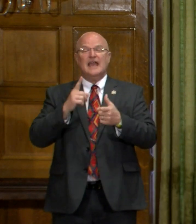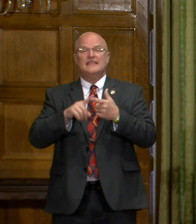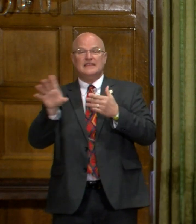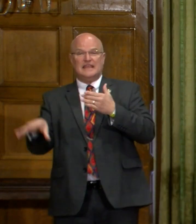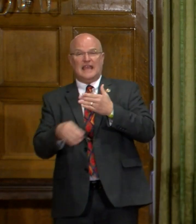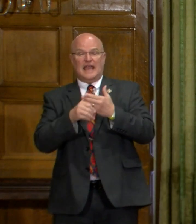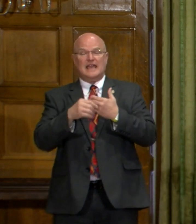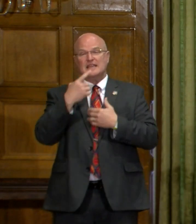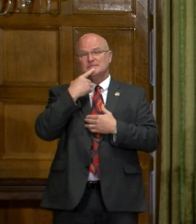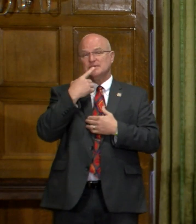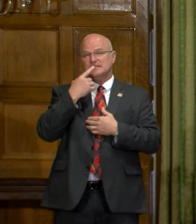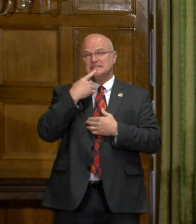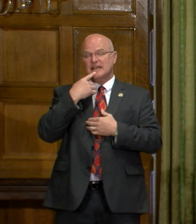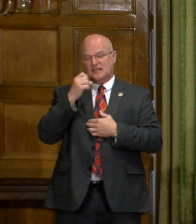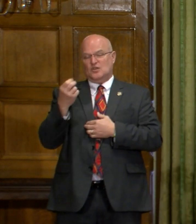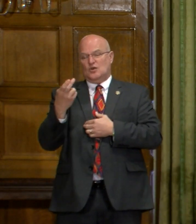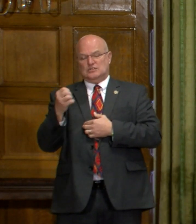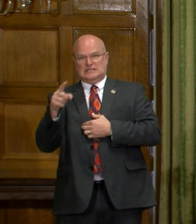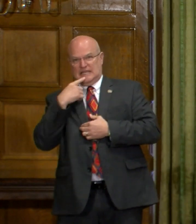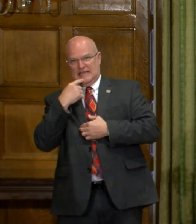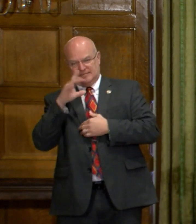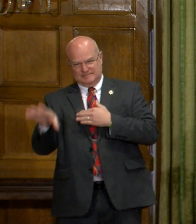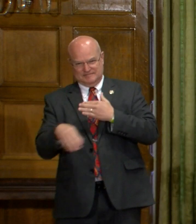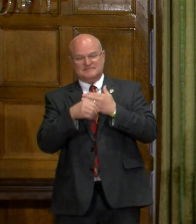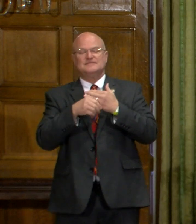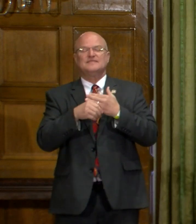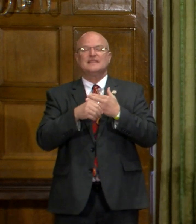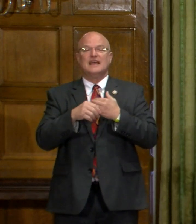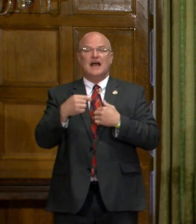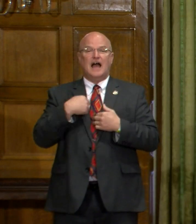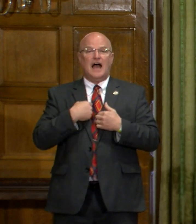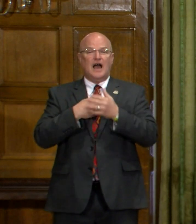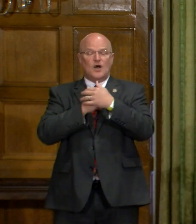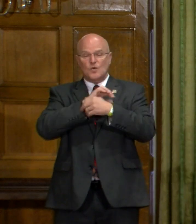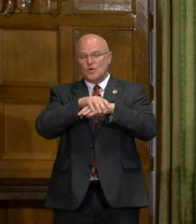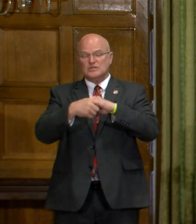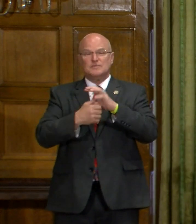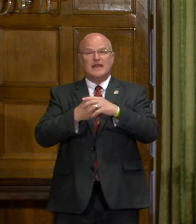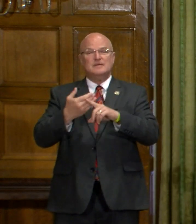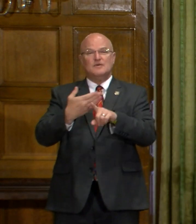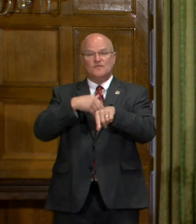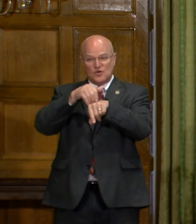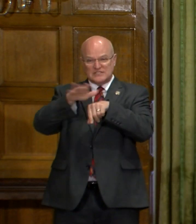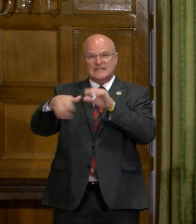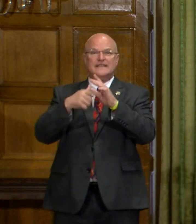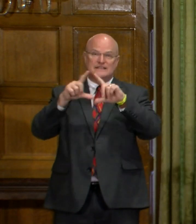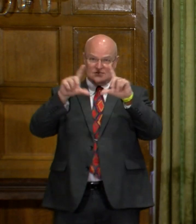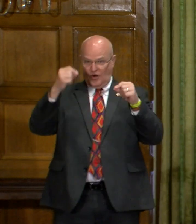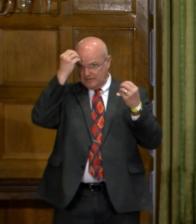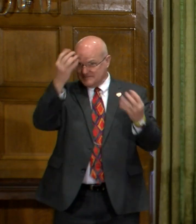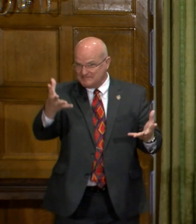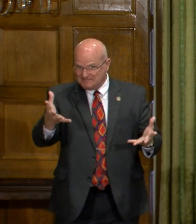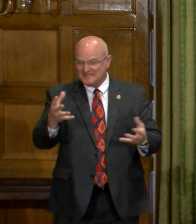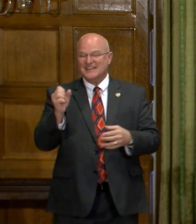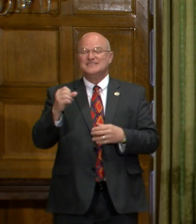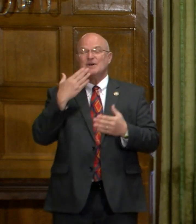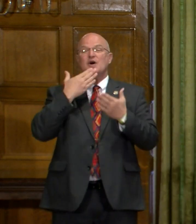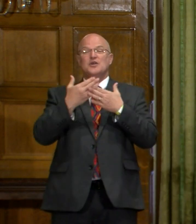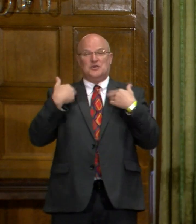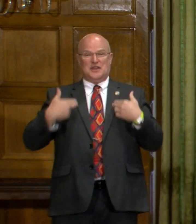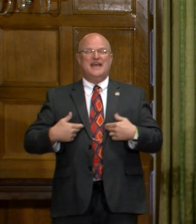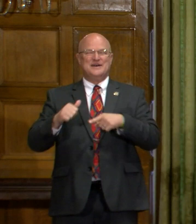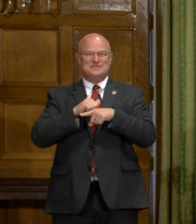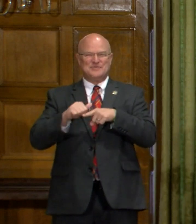he added by saying, or she added, I should say, I washed my hands before sending this card. So good